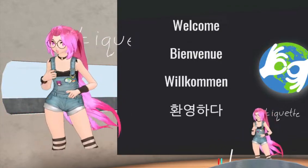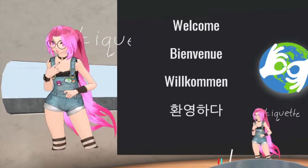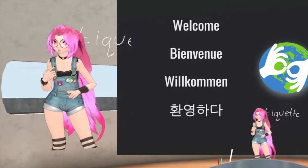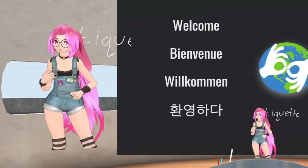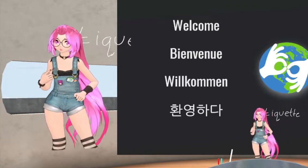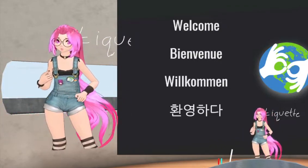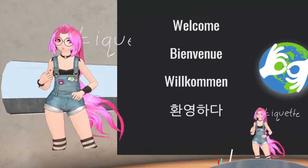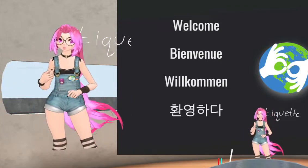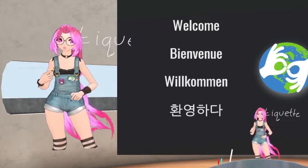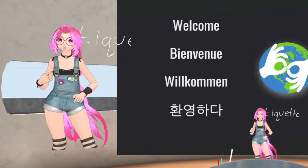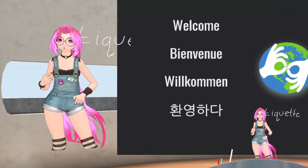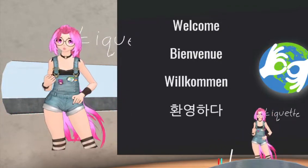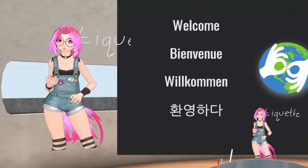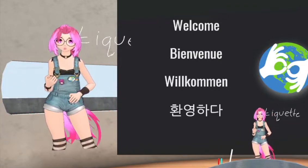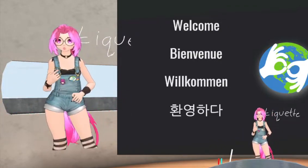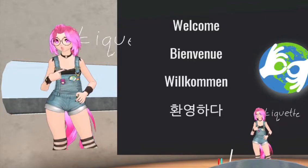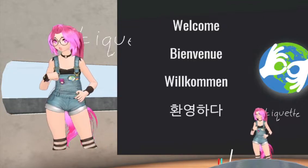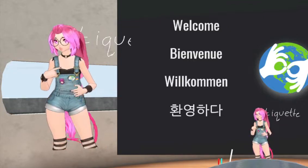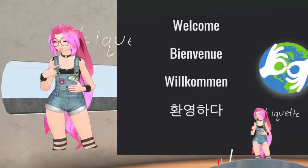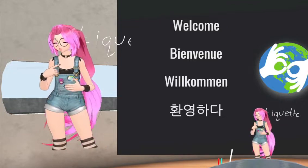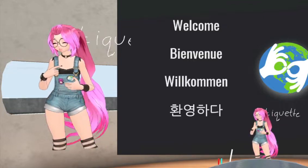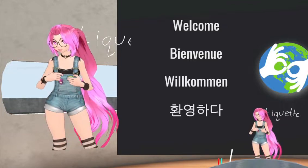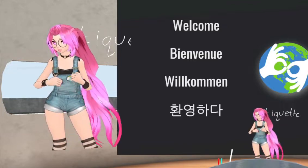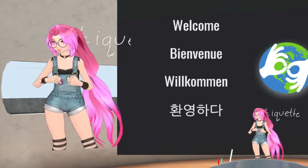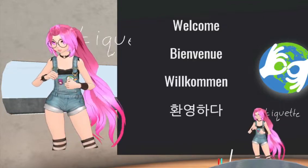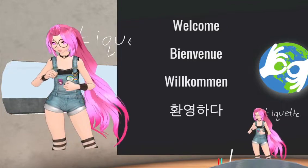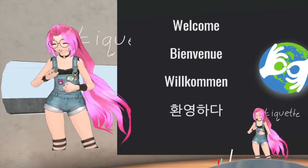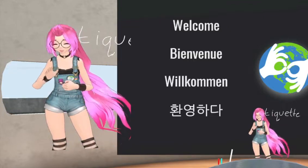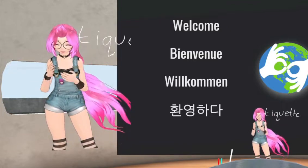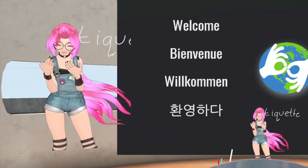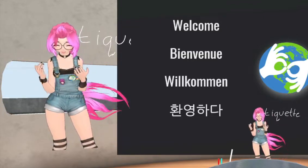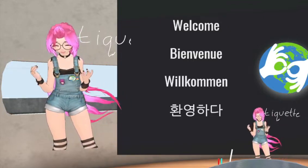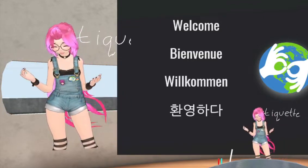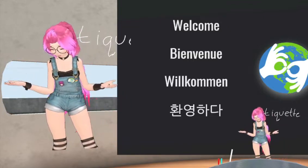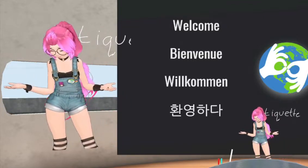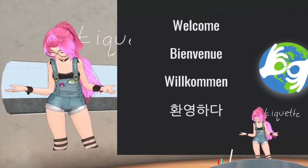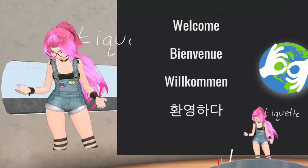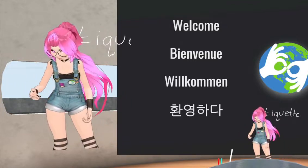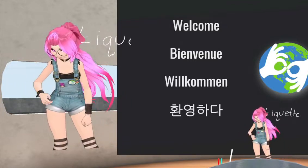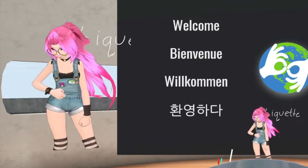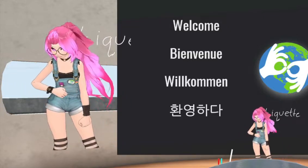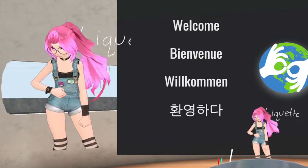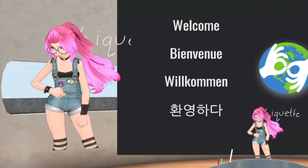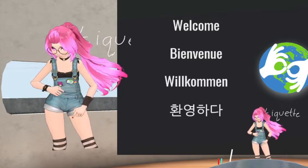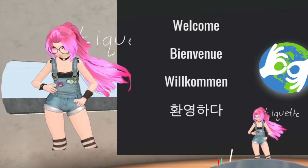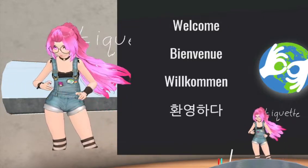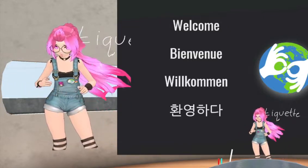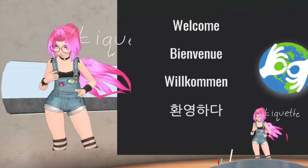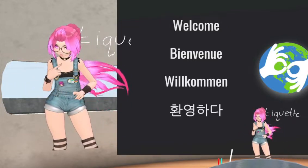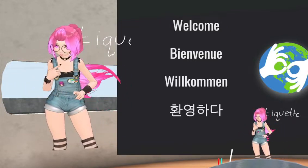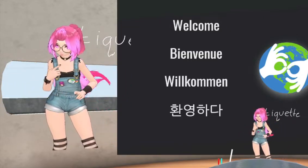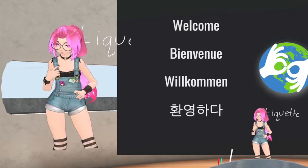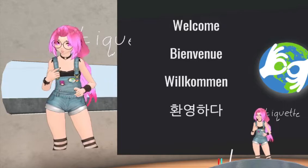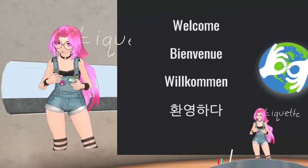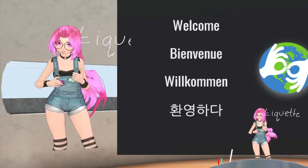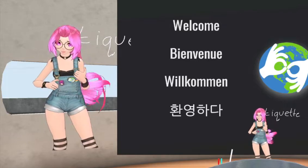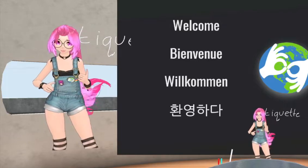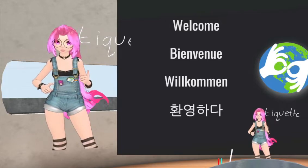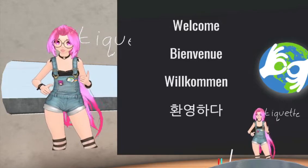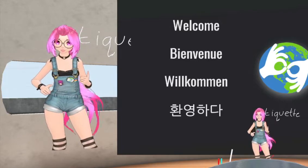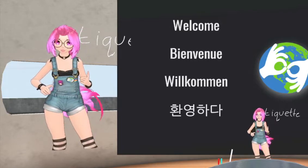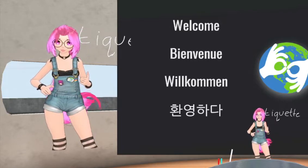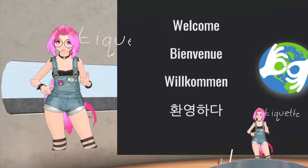really cool. So yeah, hopefully one day the shoulder tap will be like a fully integrated VR chat feature. I don't know. That'd